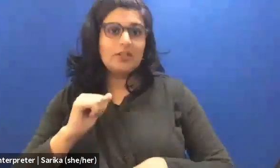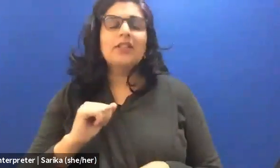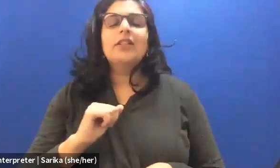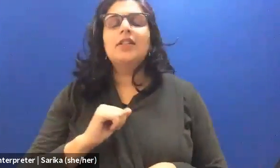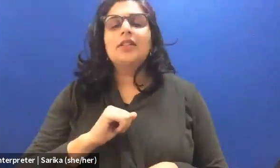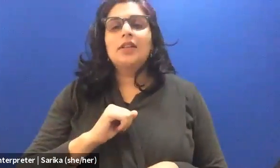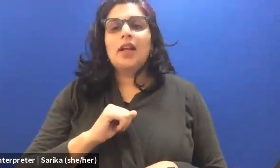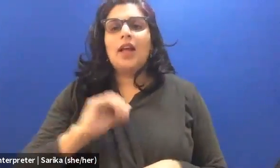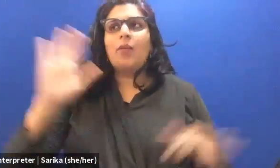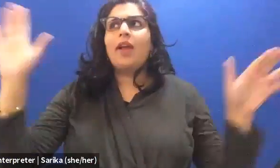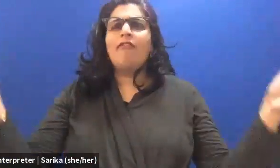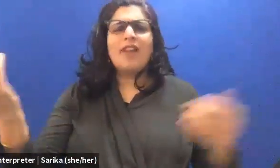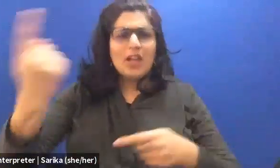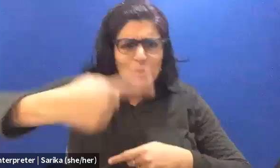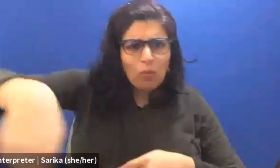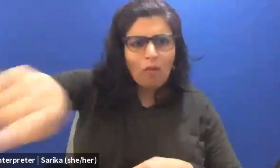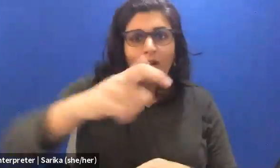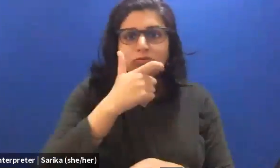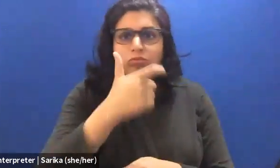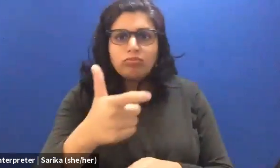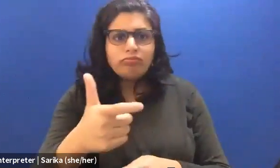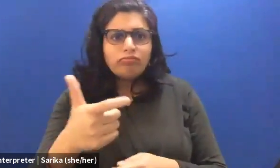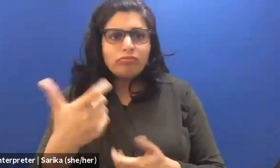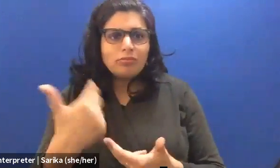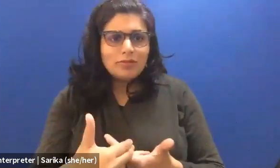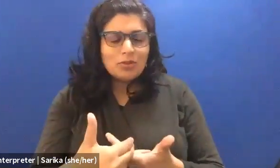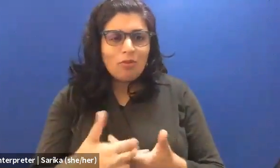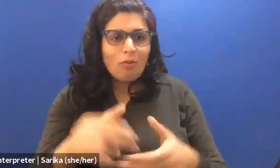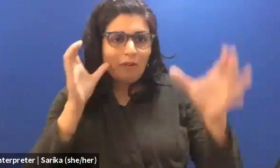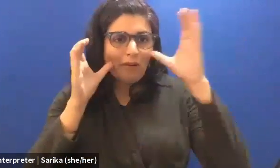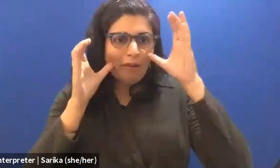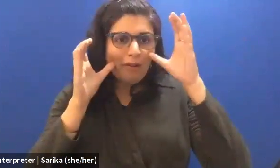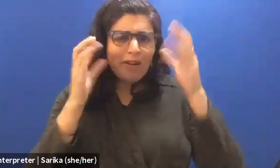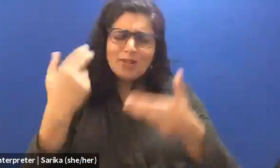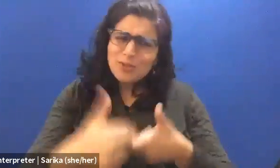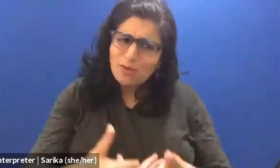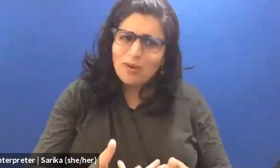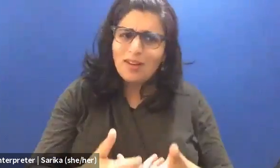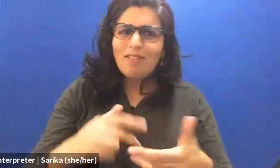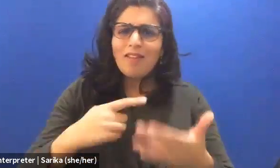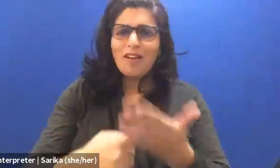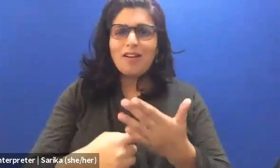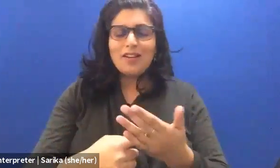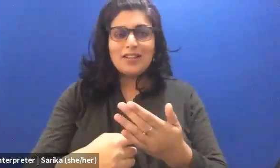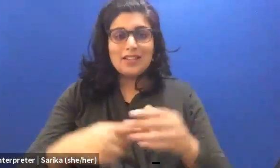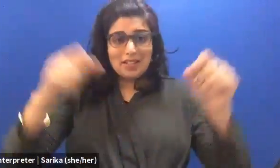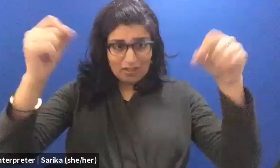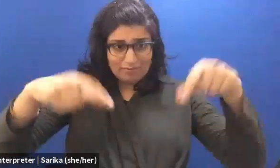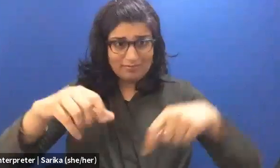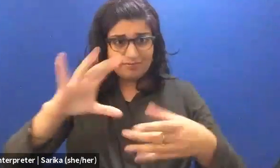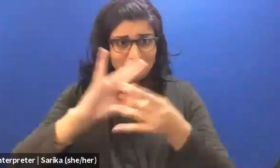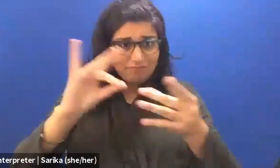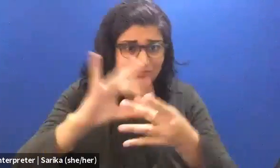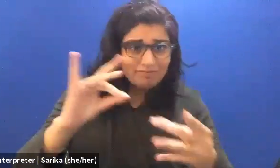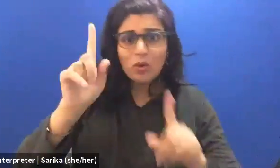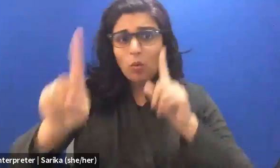And we invite all of you who are watching to join in the conversation, to add your comments, questions